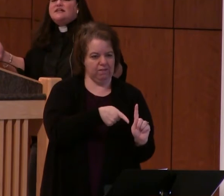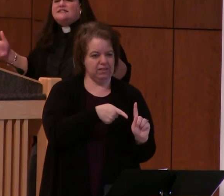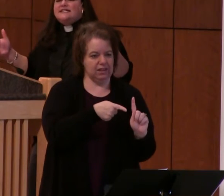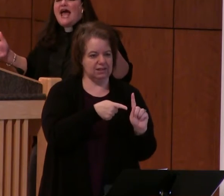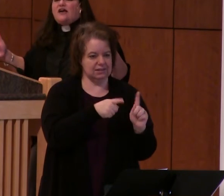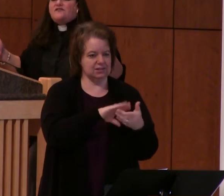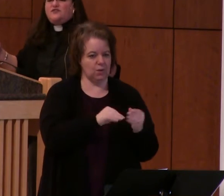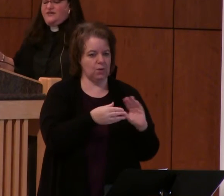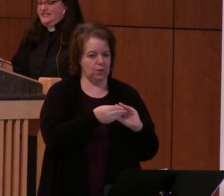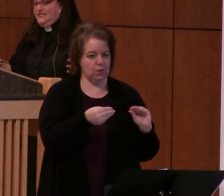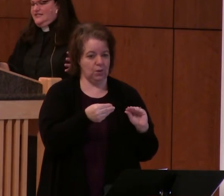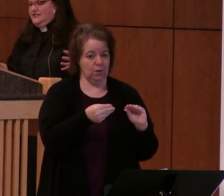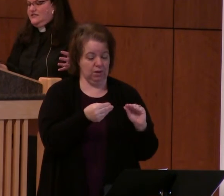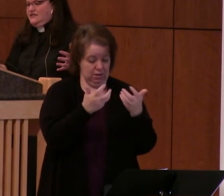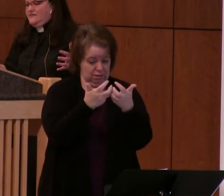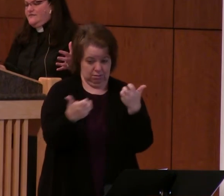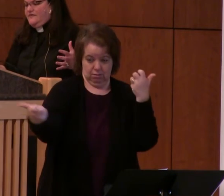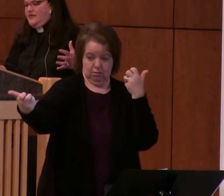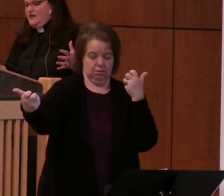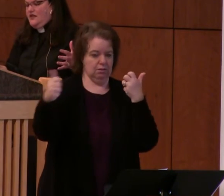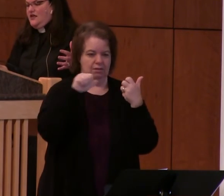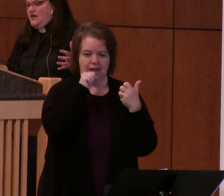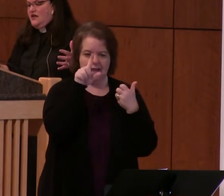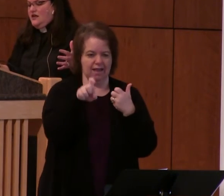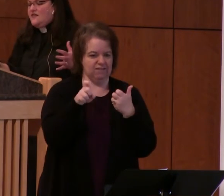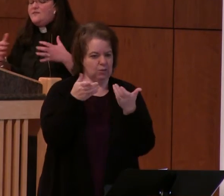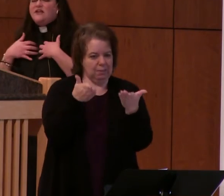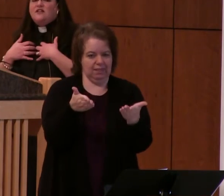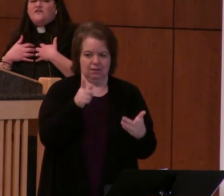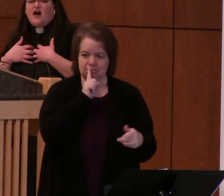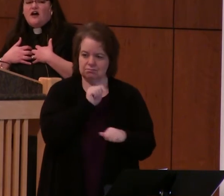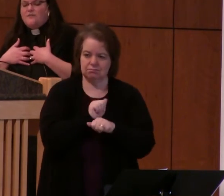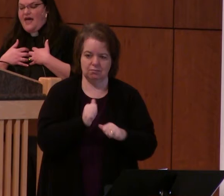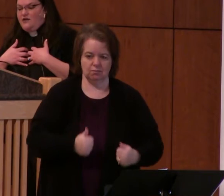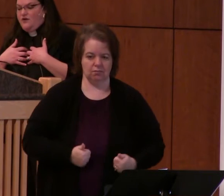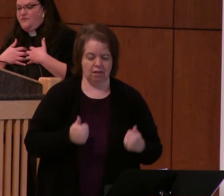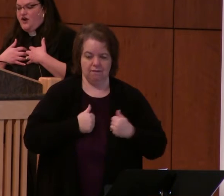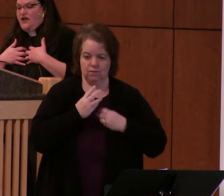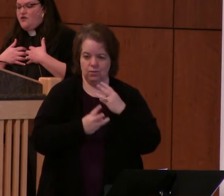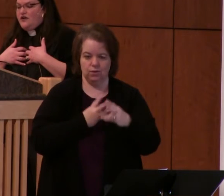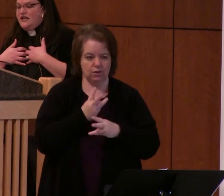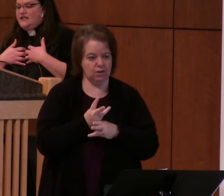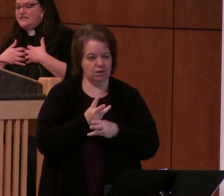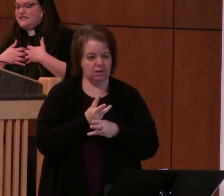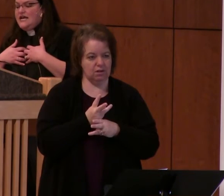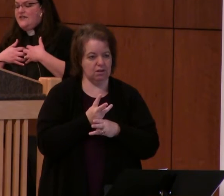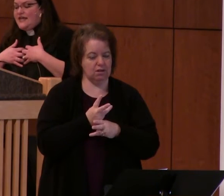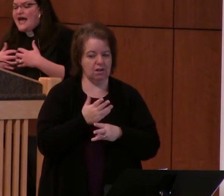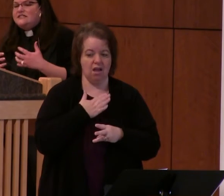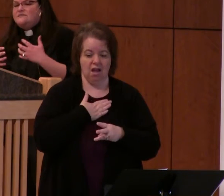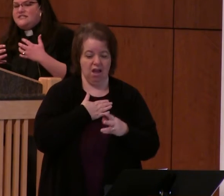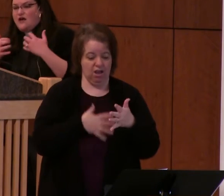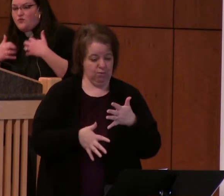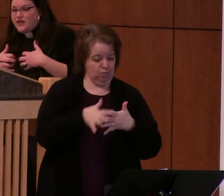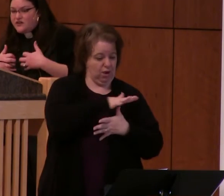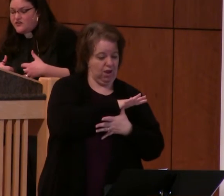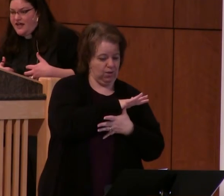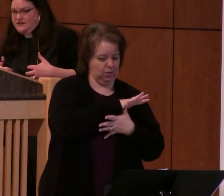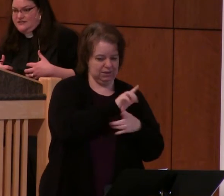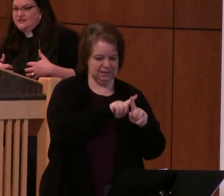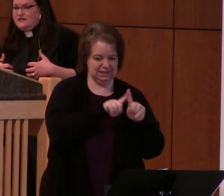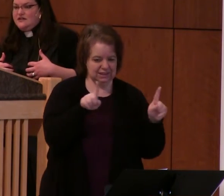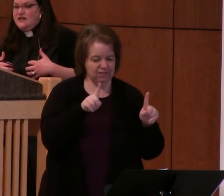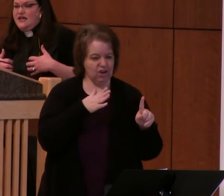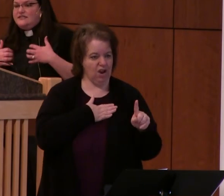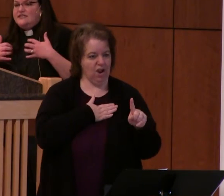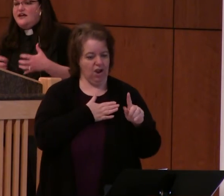chasm doesn't have to exist. In the middle of our backward priorities and the chasms that we